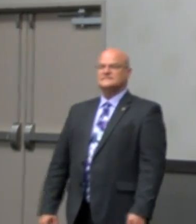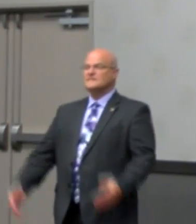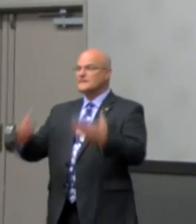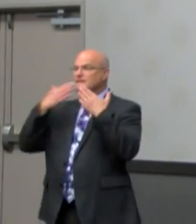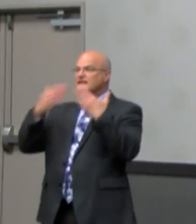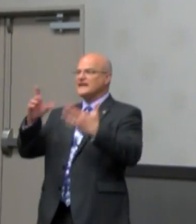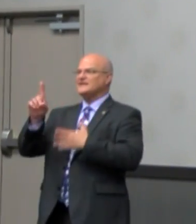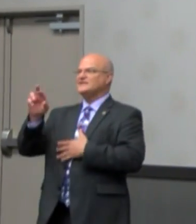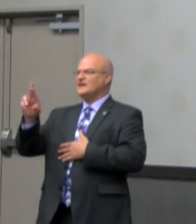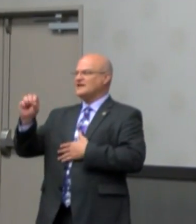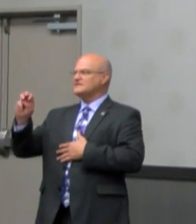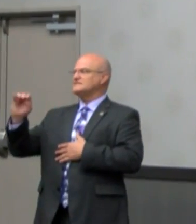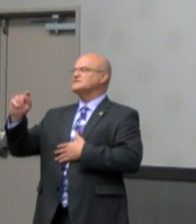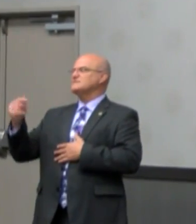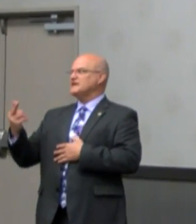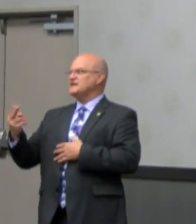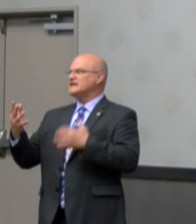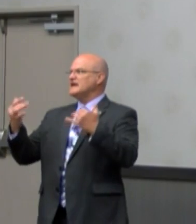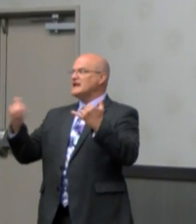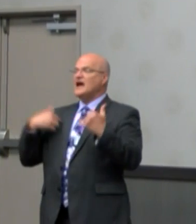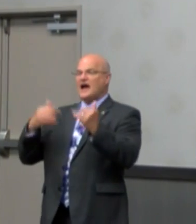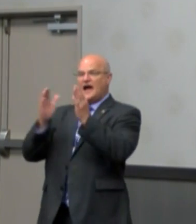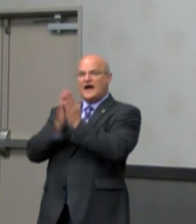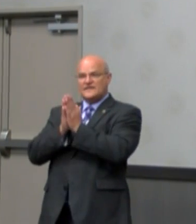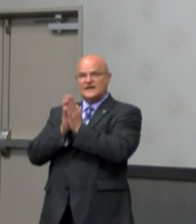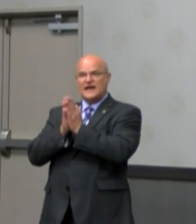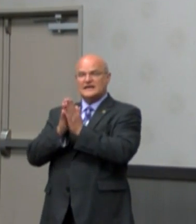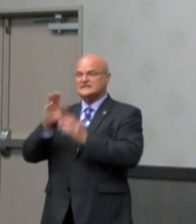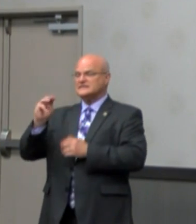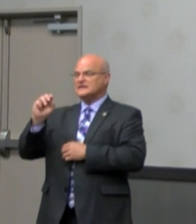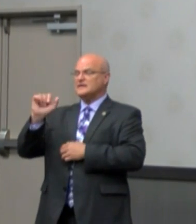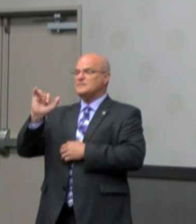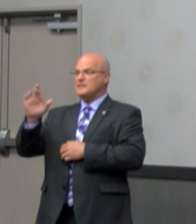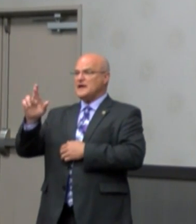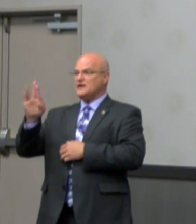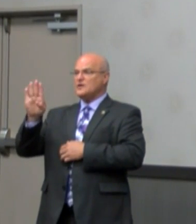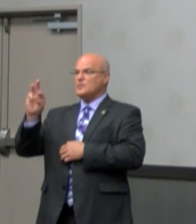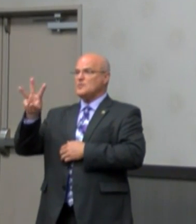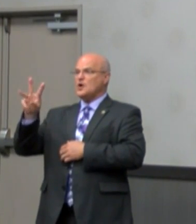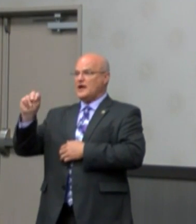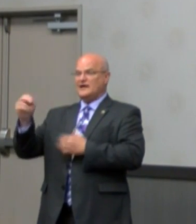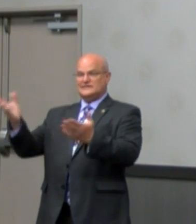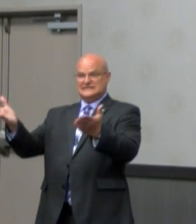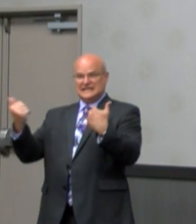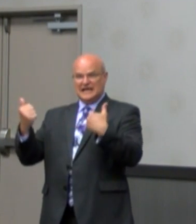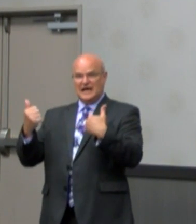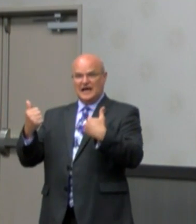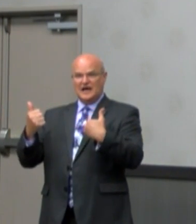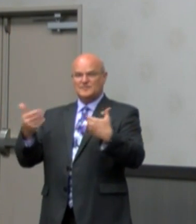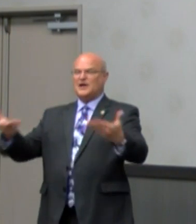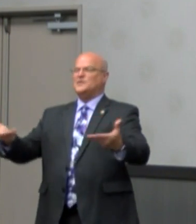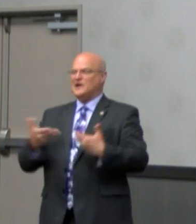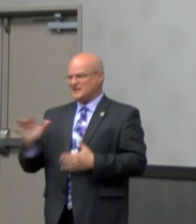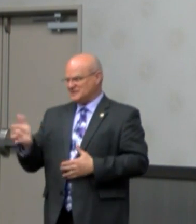Thank you, Dr. Smith. And then I've asked Mayor Brown to come and to extend a welcome as well to make a comment.